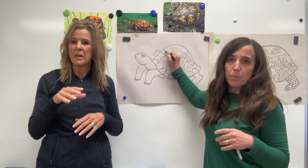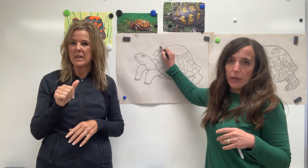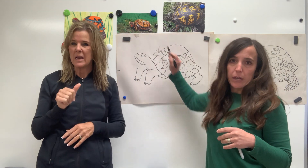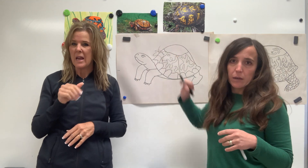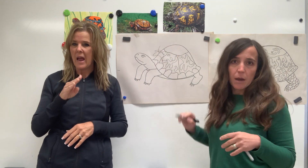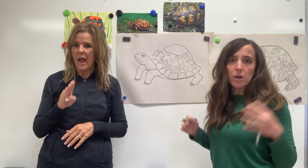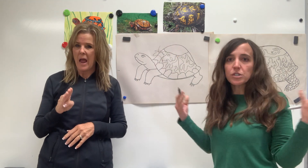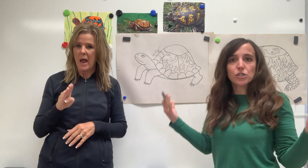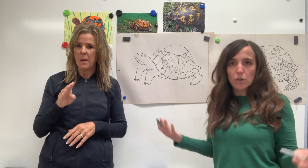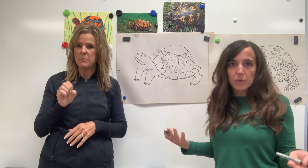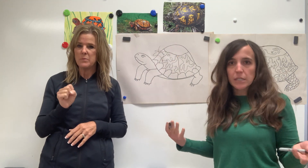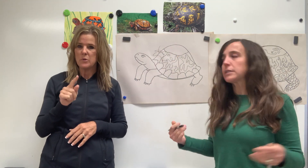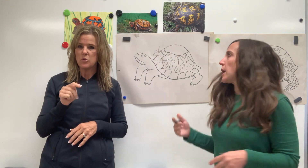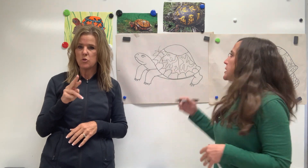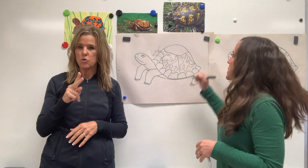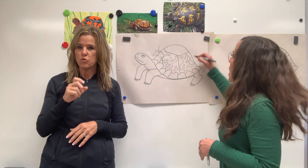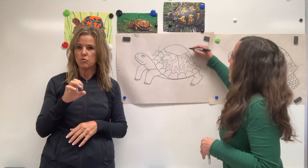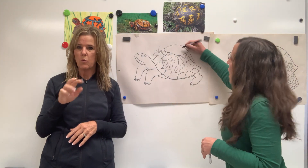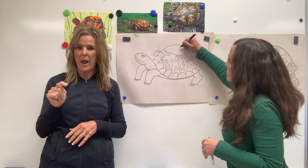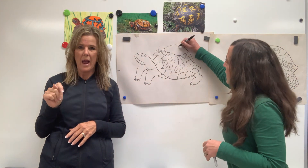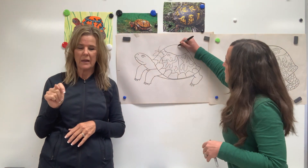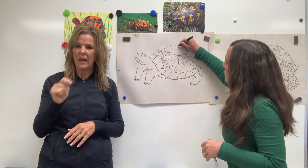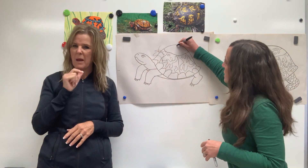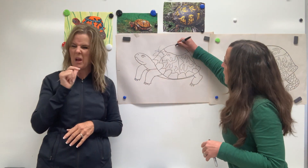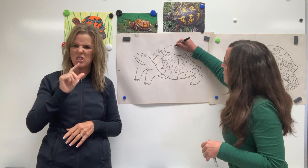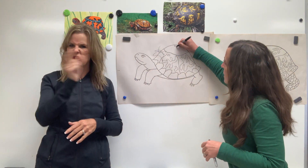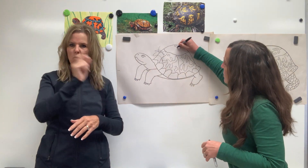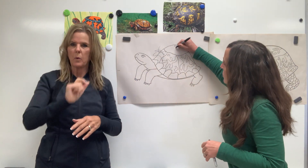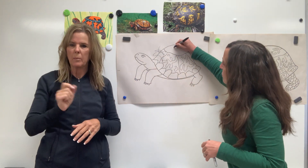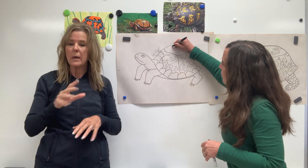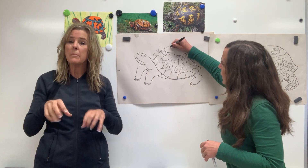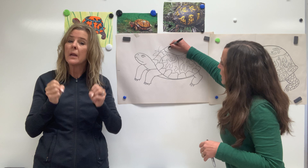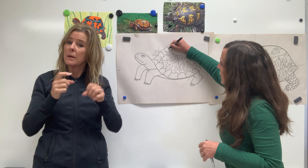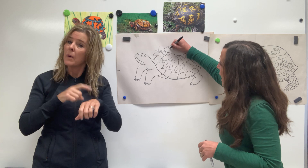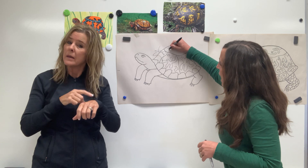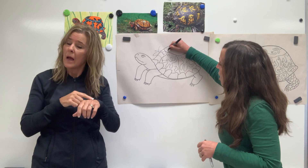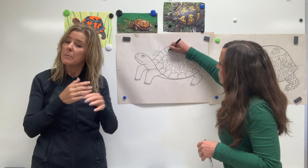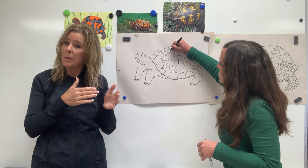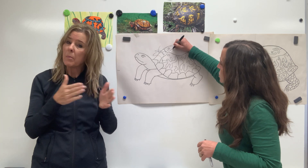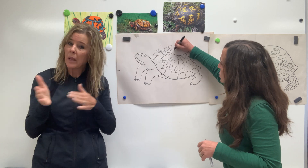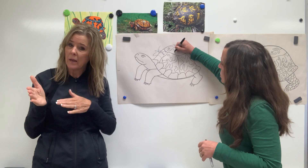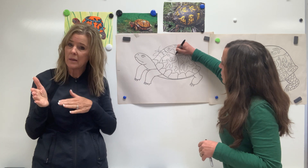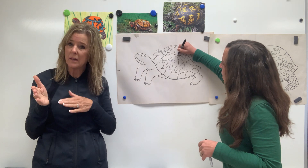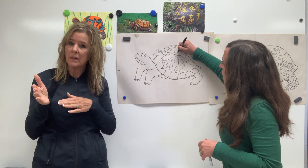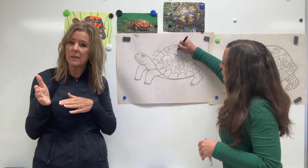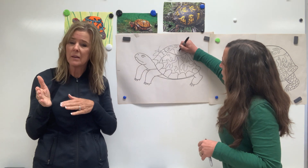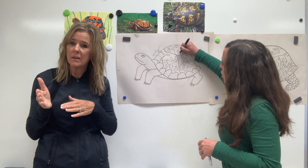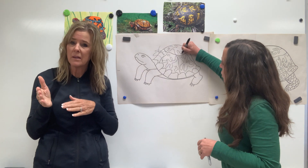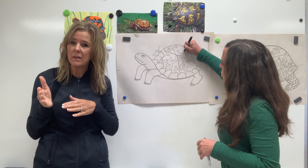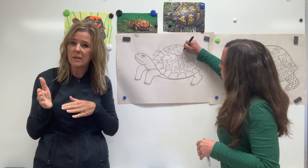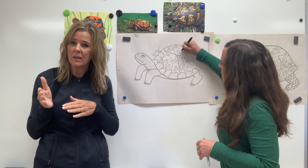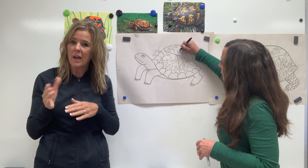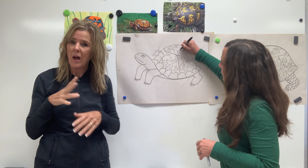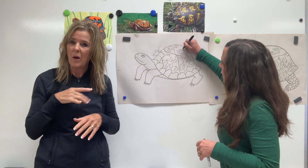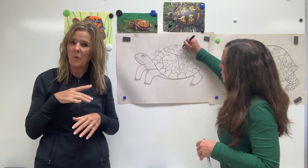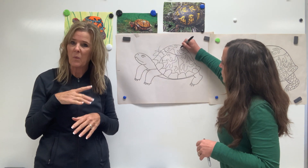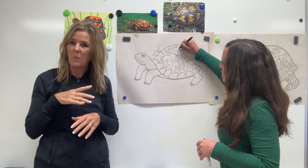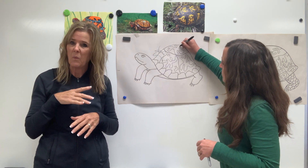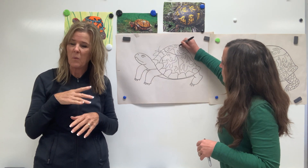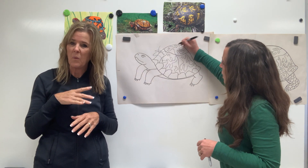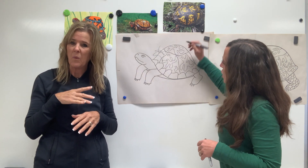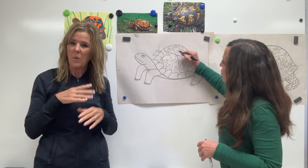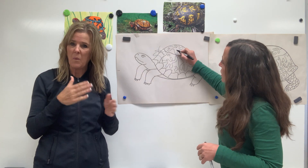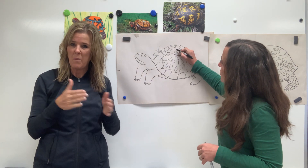just scribbling. I'm not just scribbling designs. I'm taking my time and I'm planning out a cool